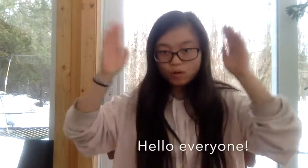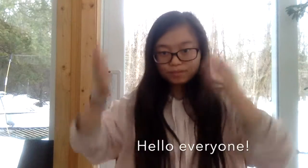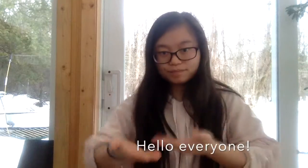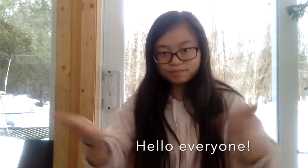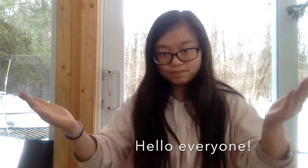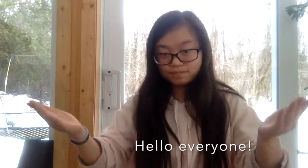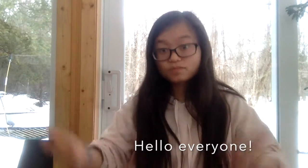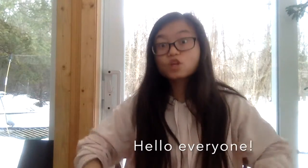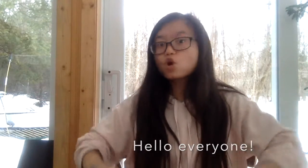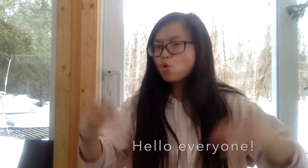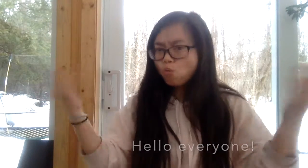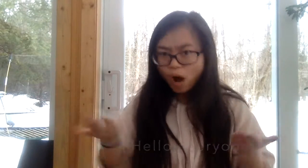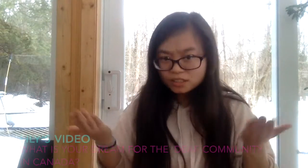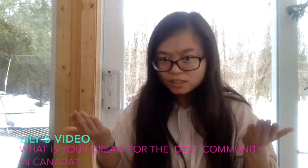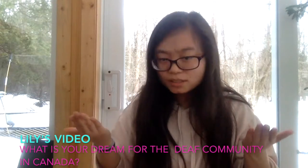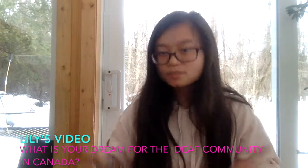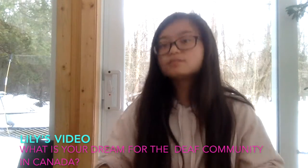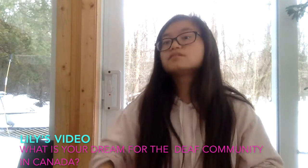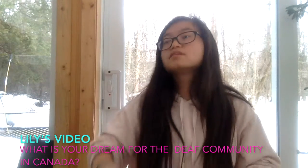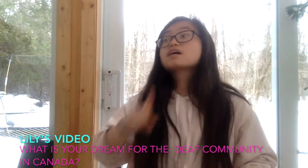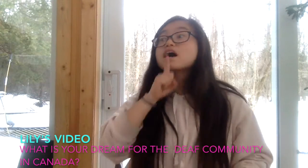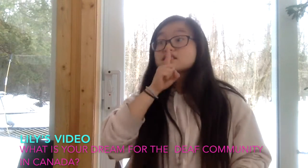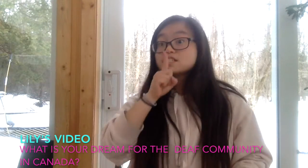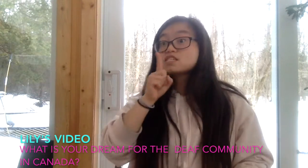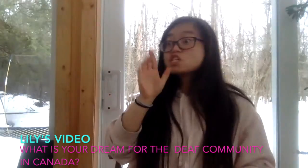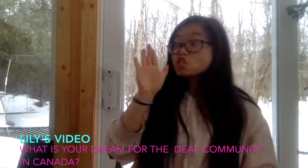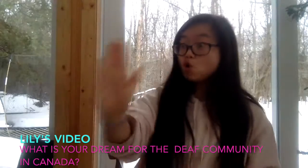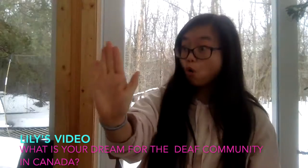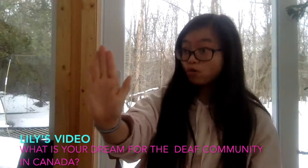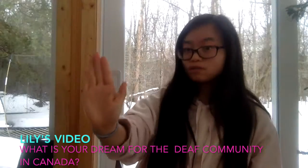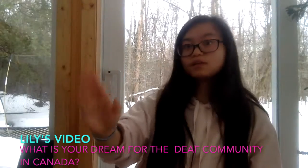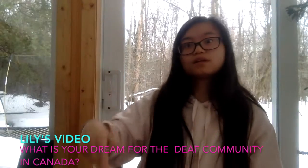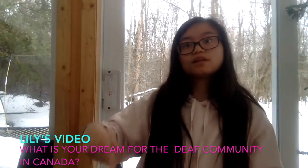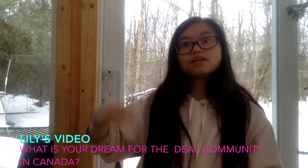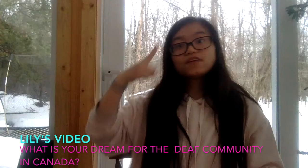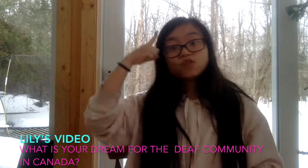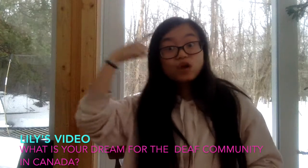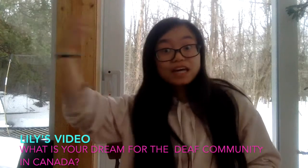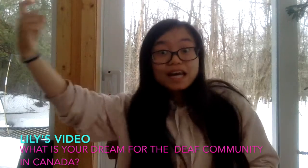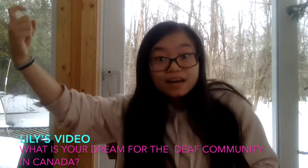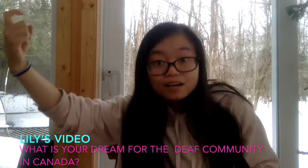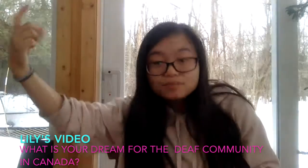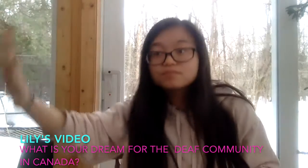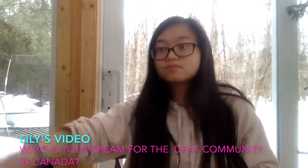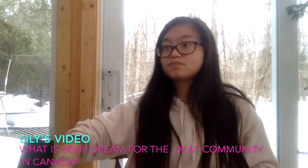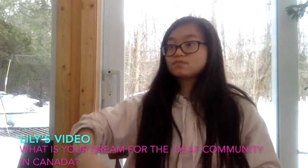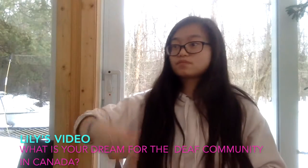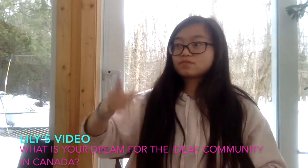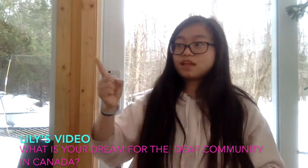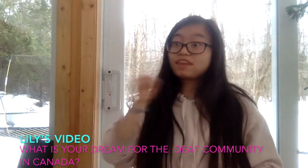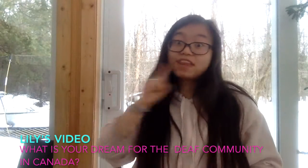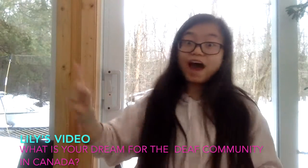Wait, get over here. Come. Wait. Come. No! Annie!